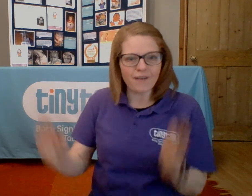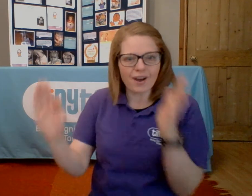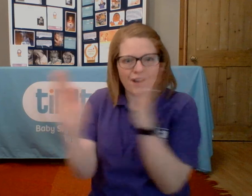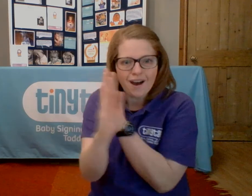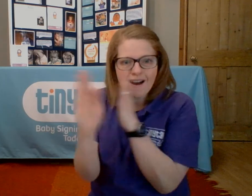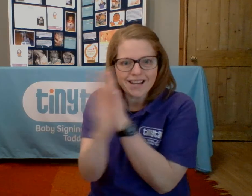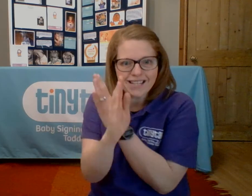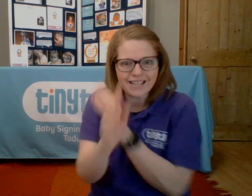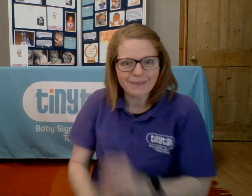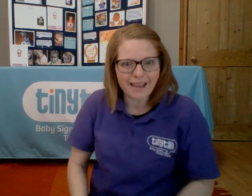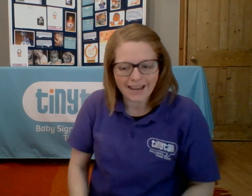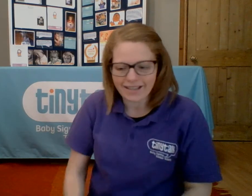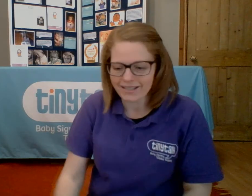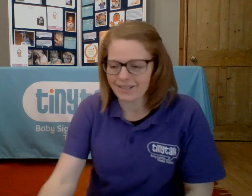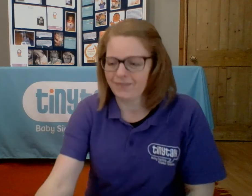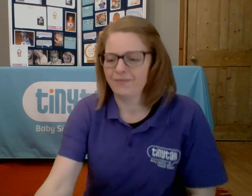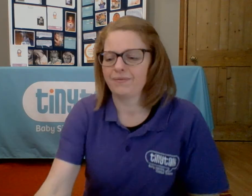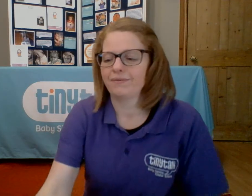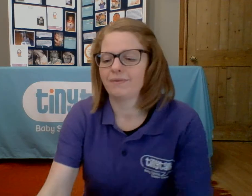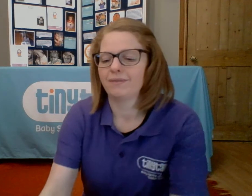her hiding place.